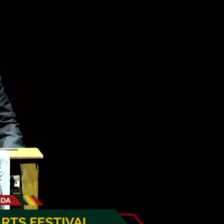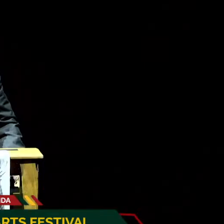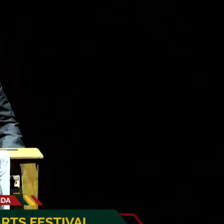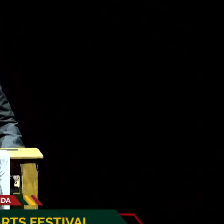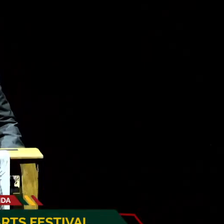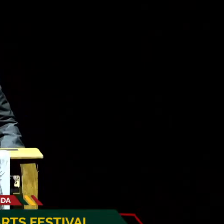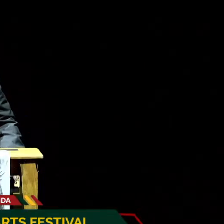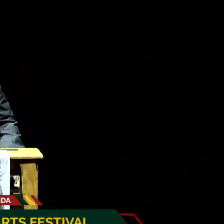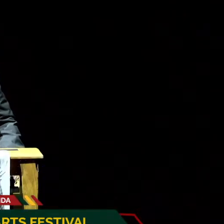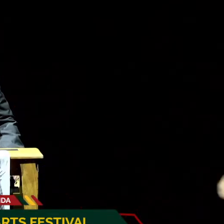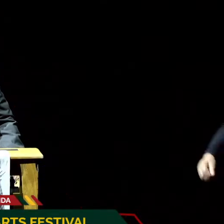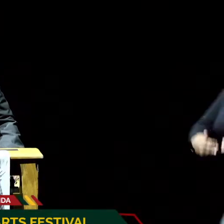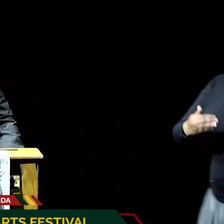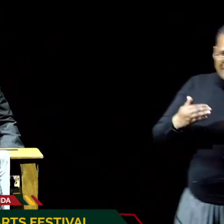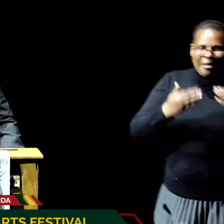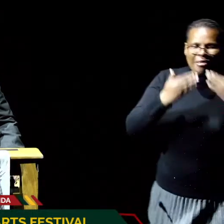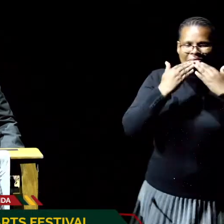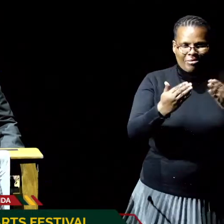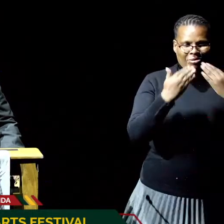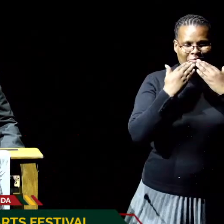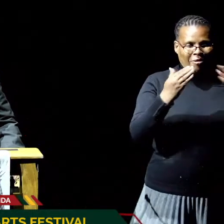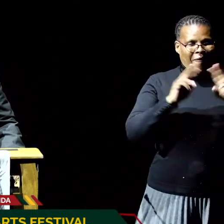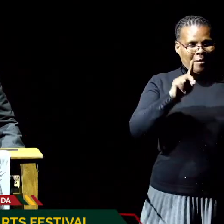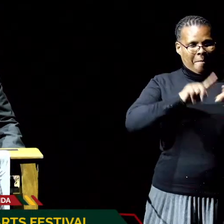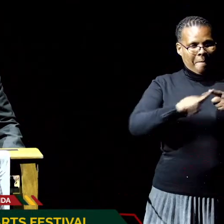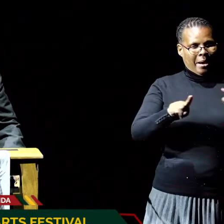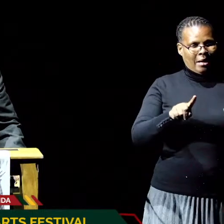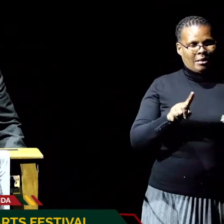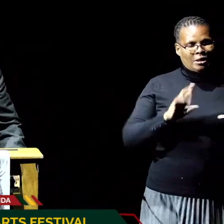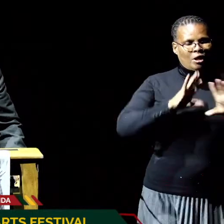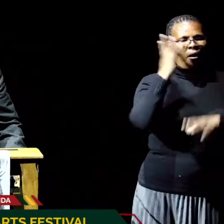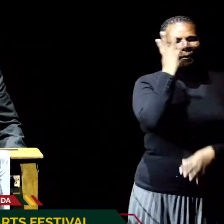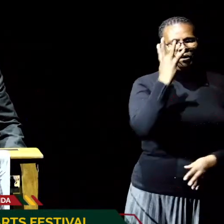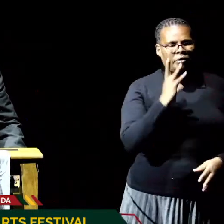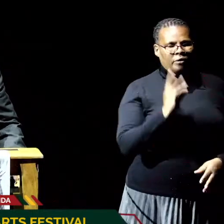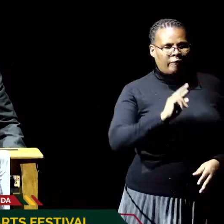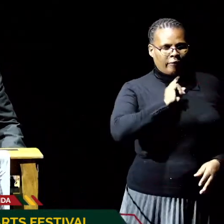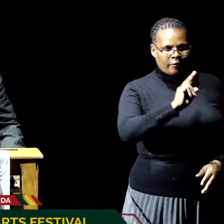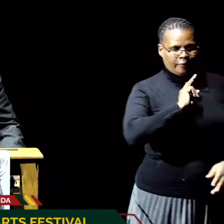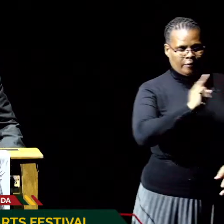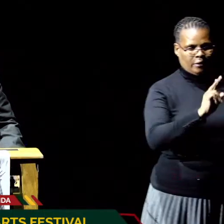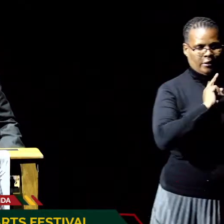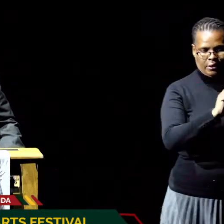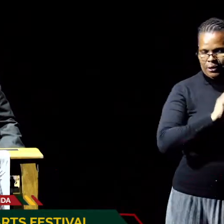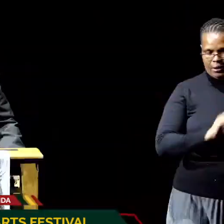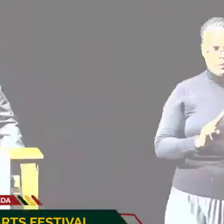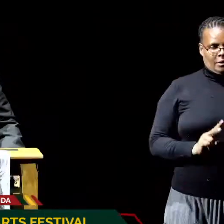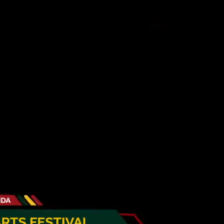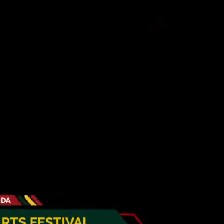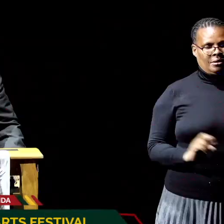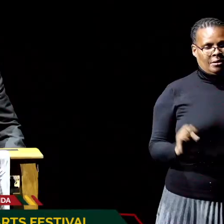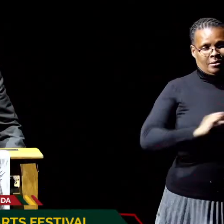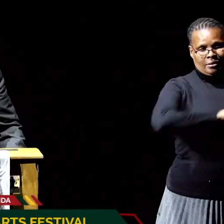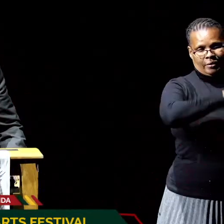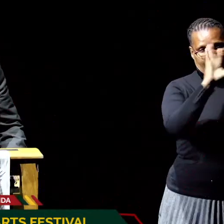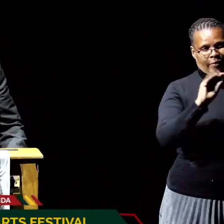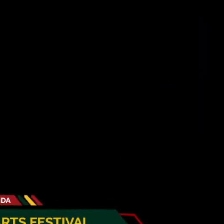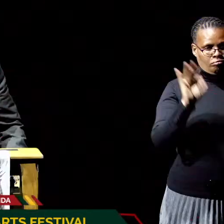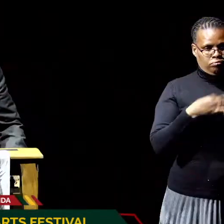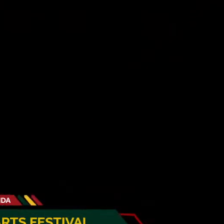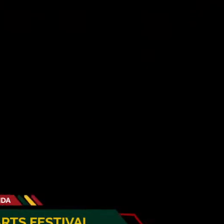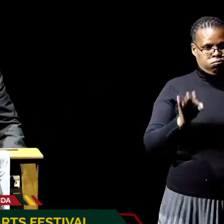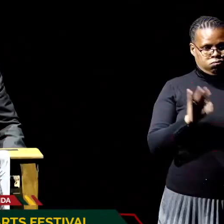beautiful voices that have just sang this evening, the national anthem. My name is